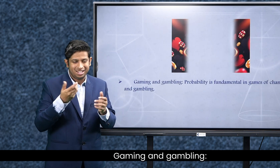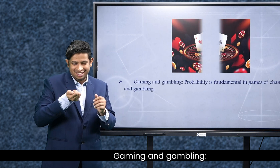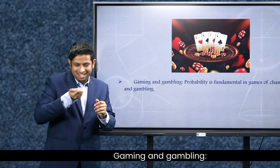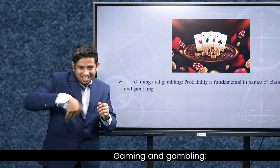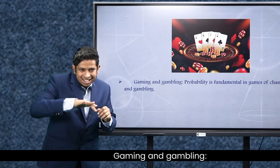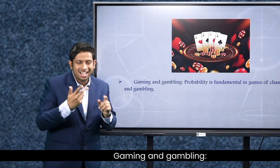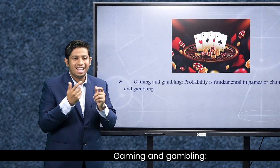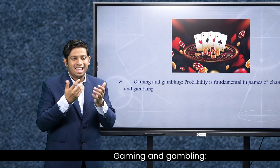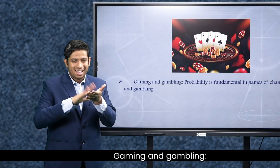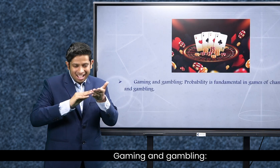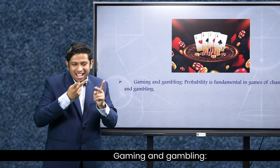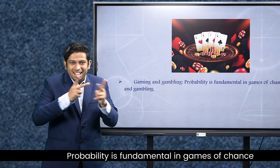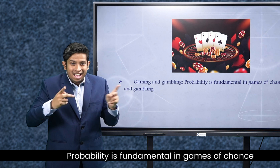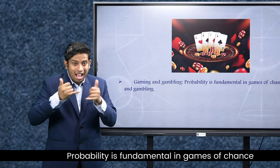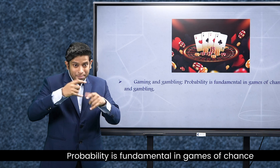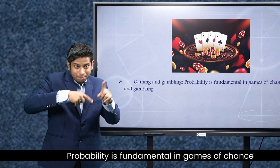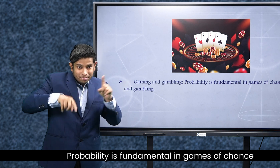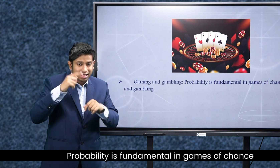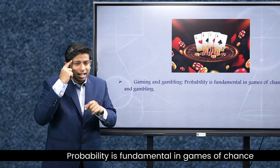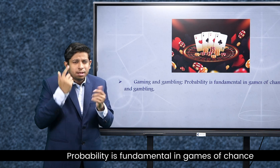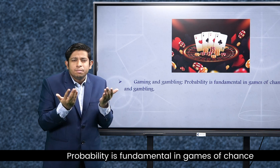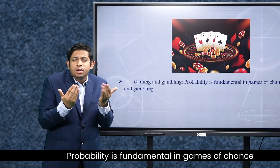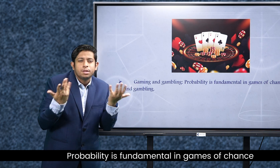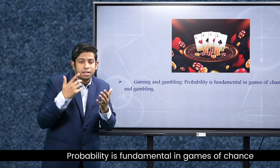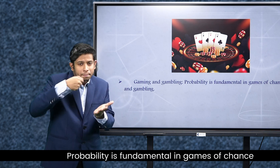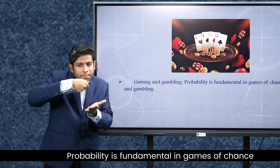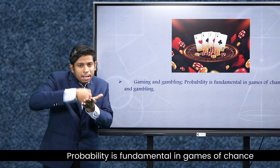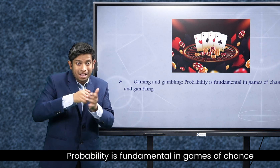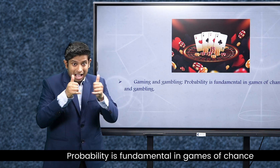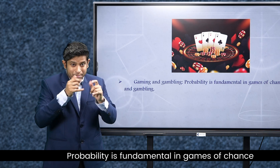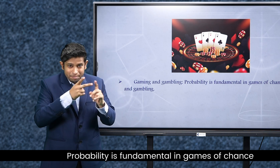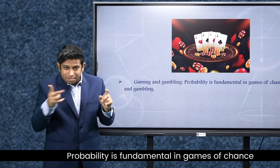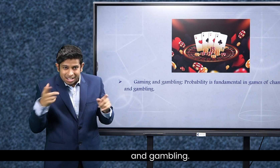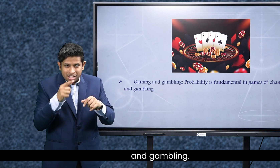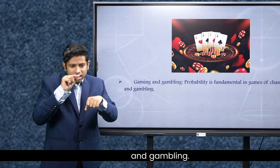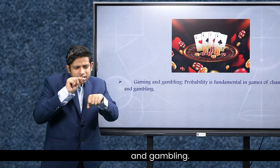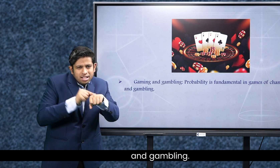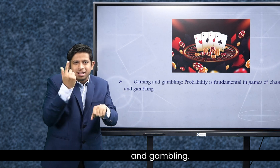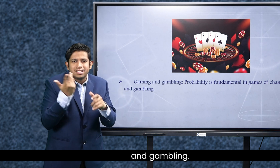Gaming and gambling. Probability is fundamental in games of chance and gambling.